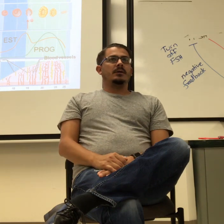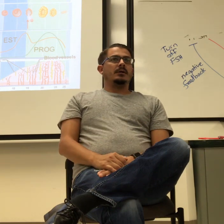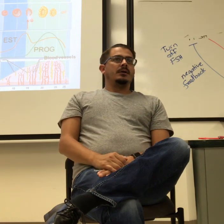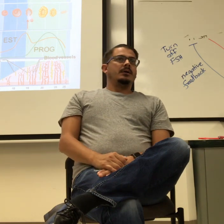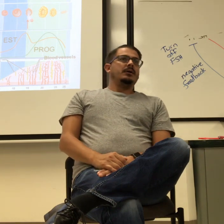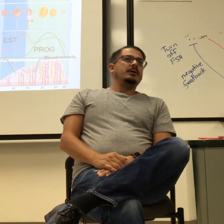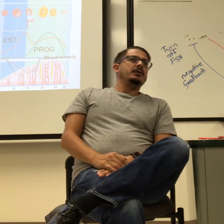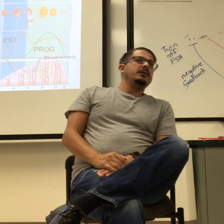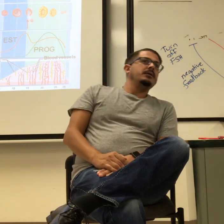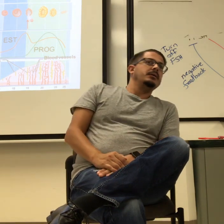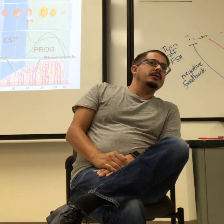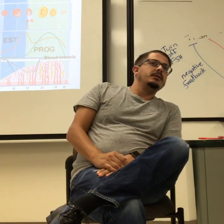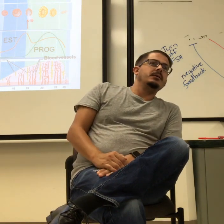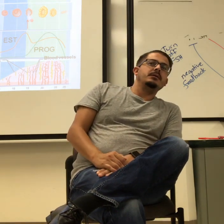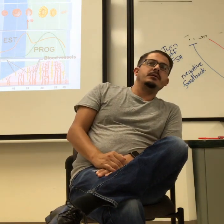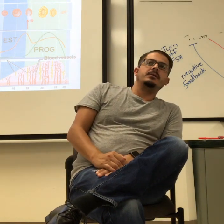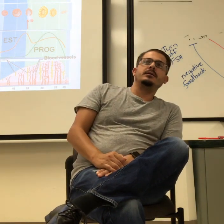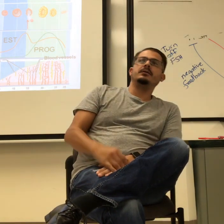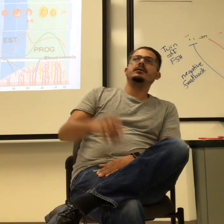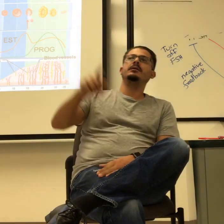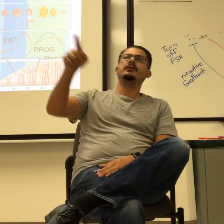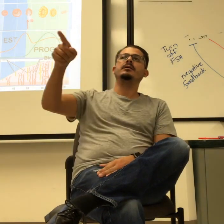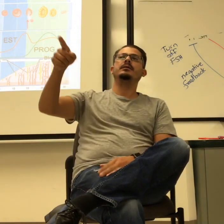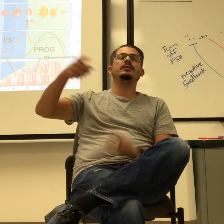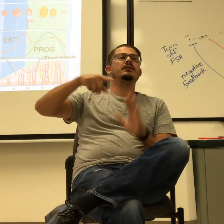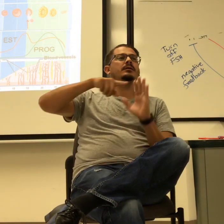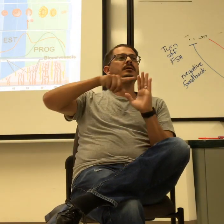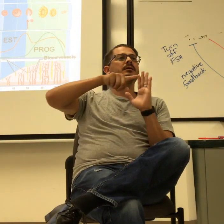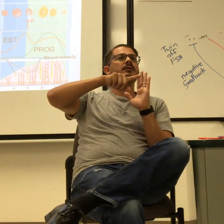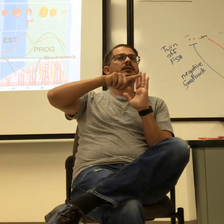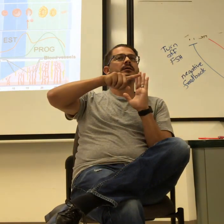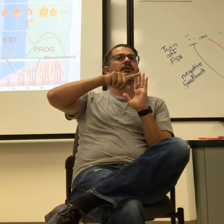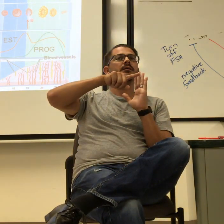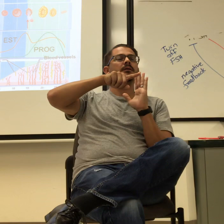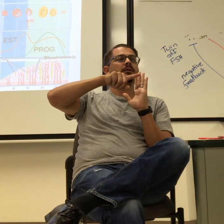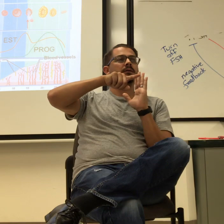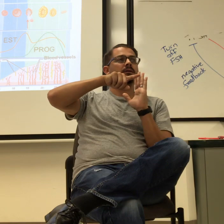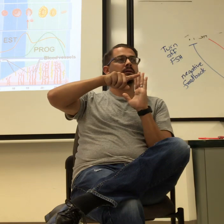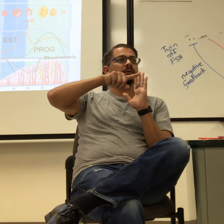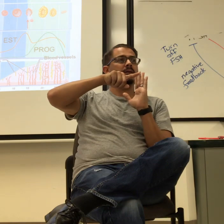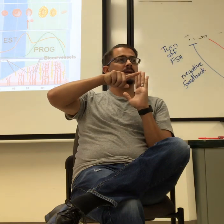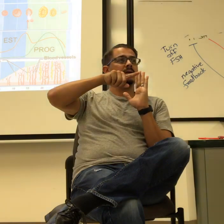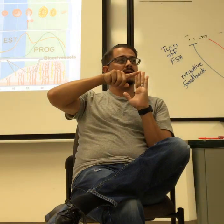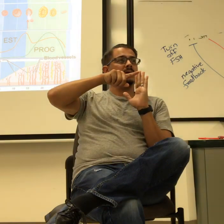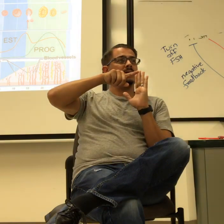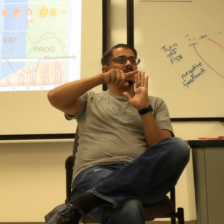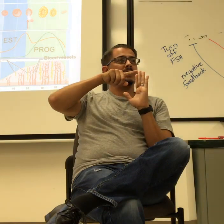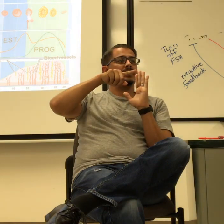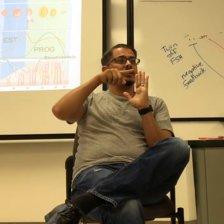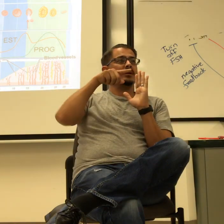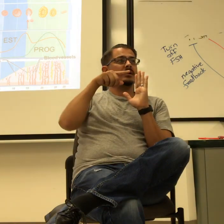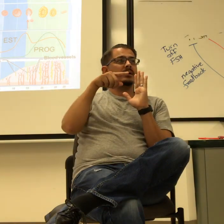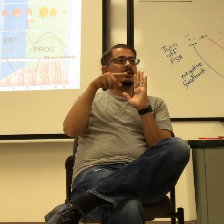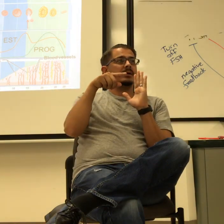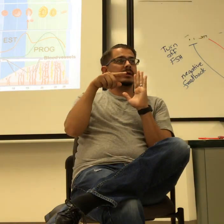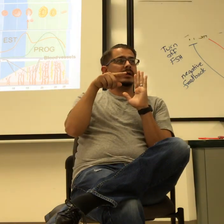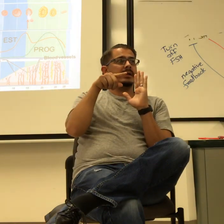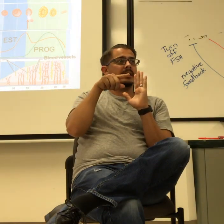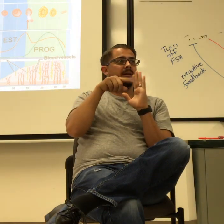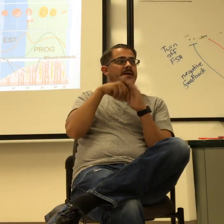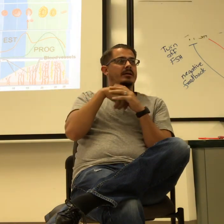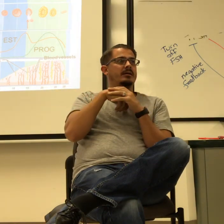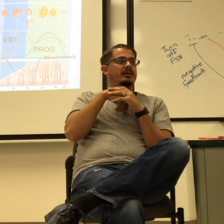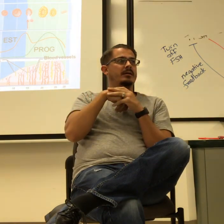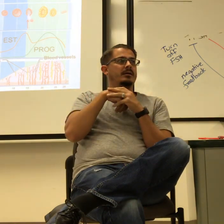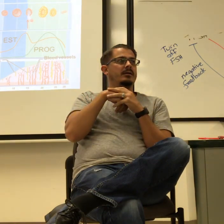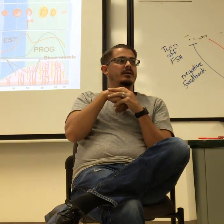I didn't see any hands. Sorry, go ahead. So if it's the negative feedback, that means they're pregnant already, or it No. just stops it just because you